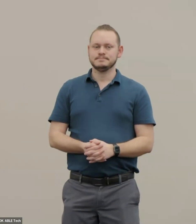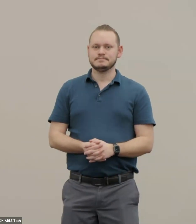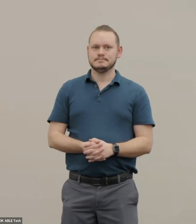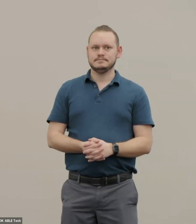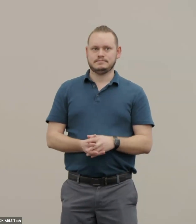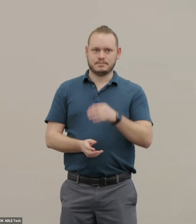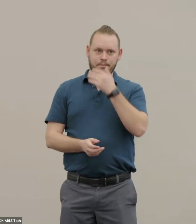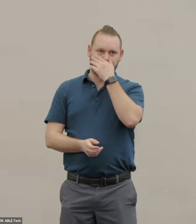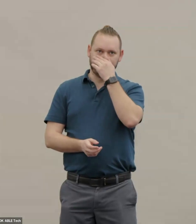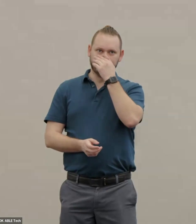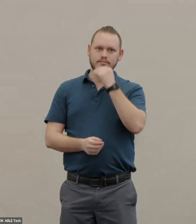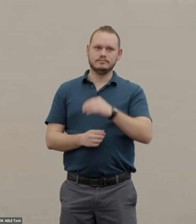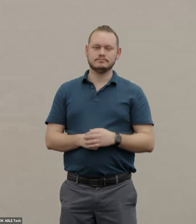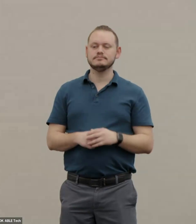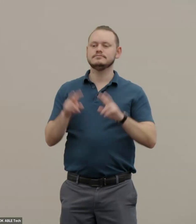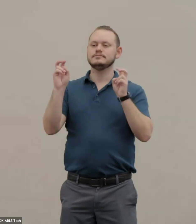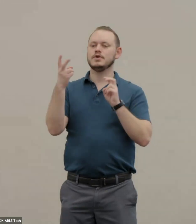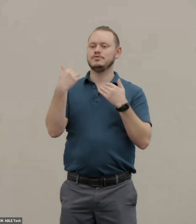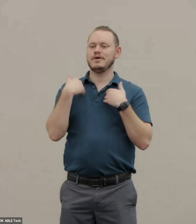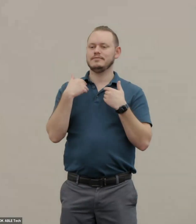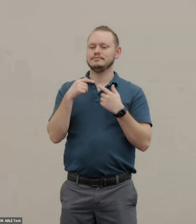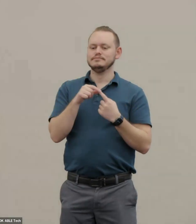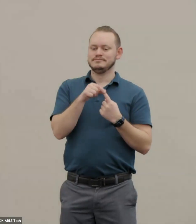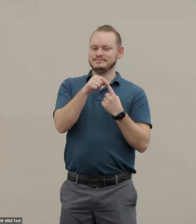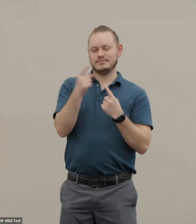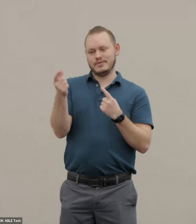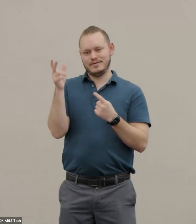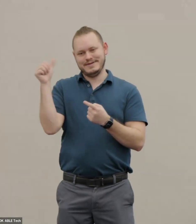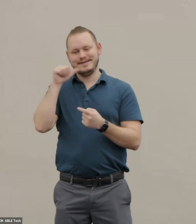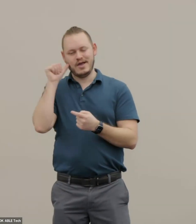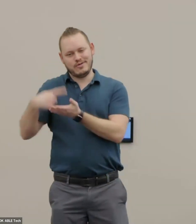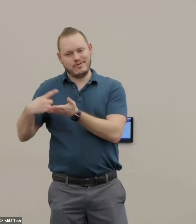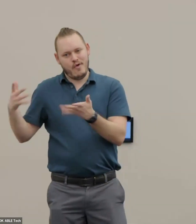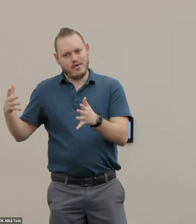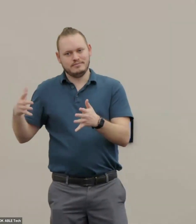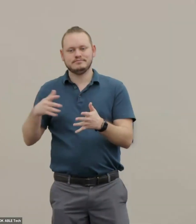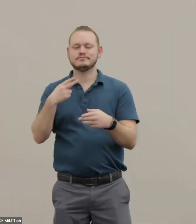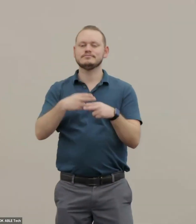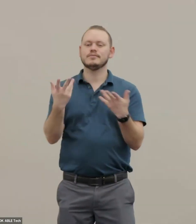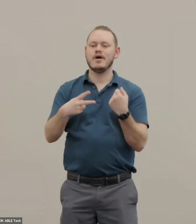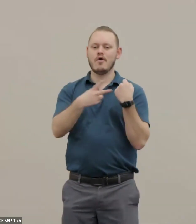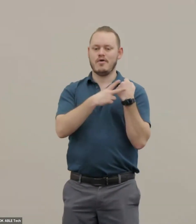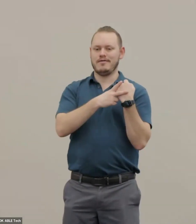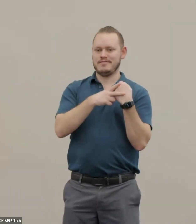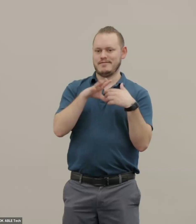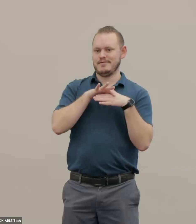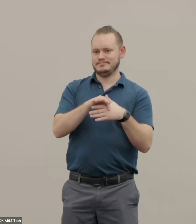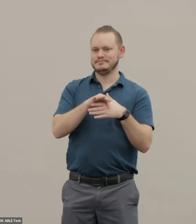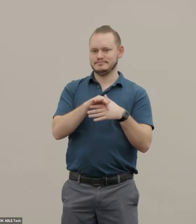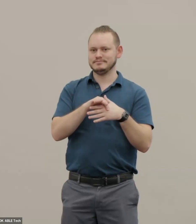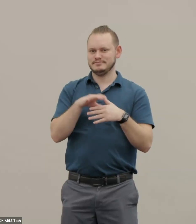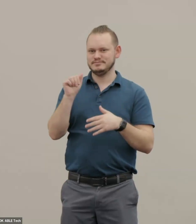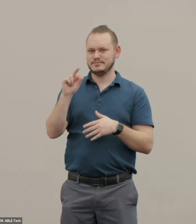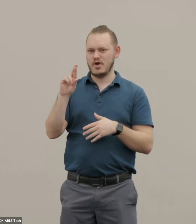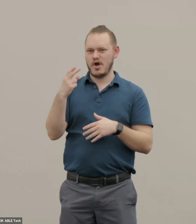Within Title II, there is also an exception for, and again, you heard this yesterday, archived content, right? I think it was Judith